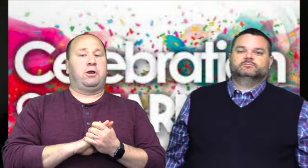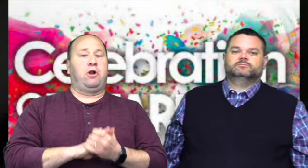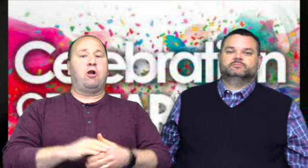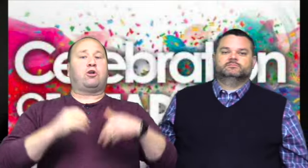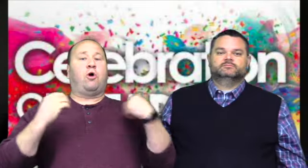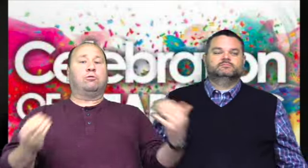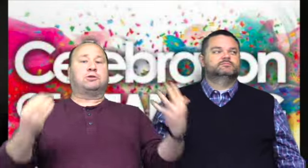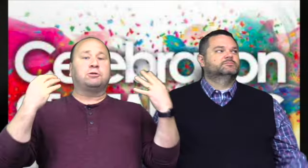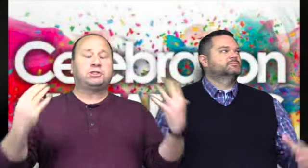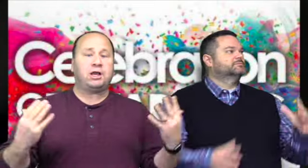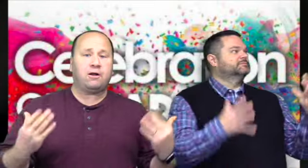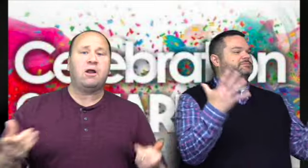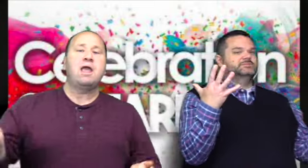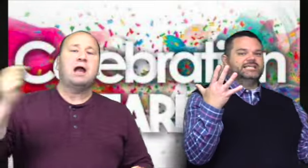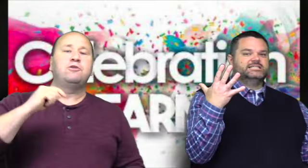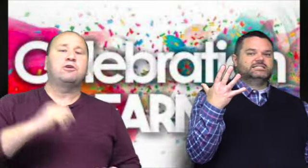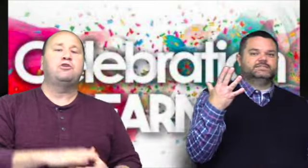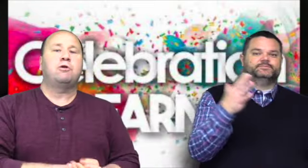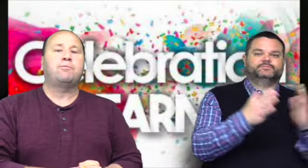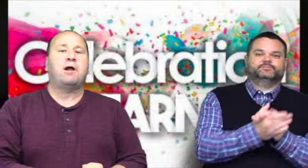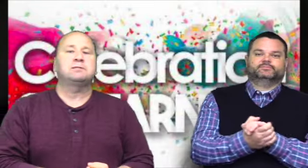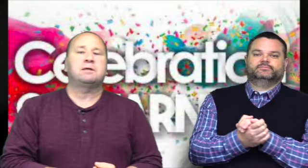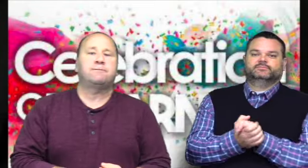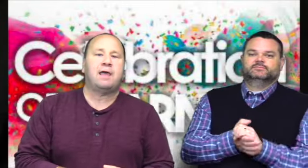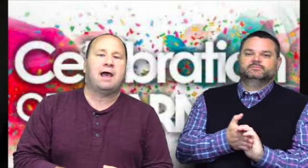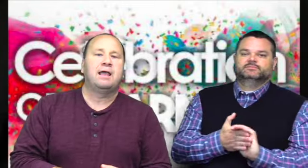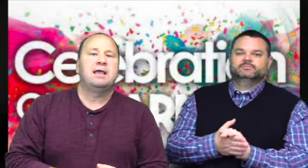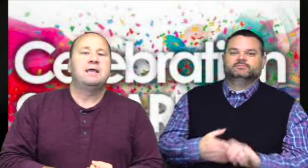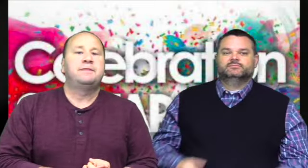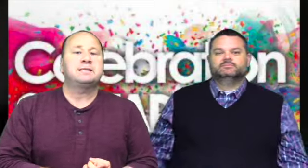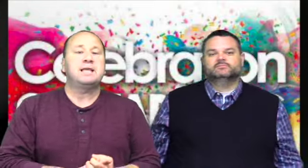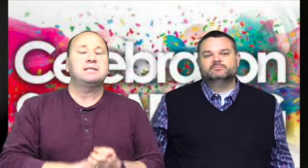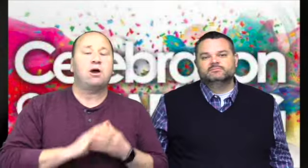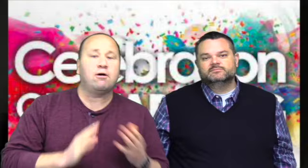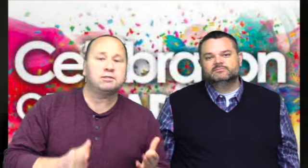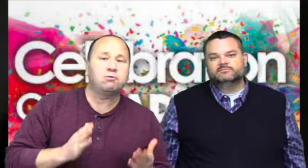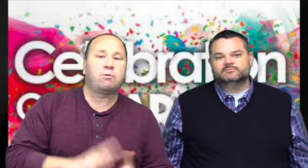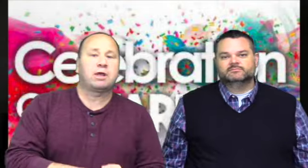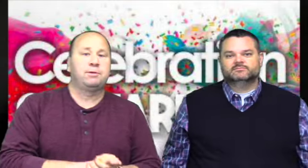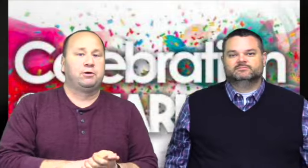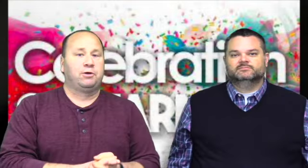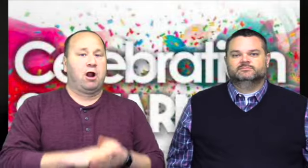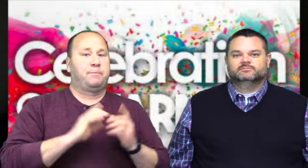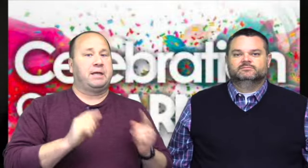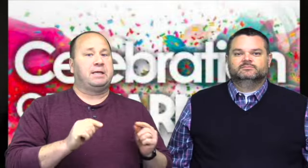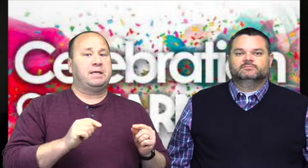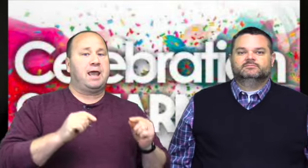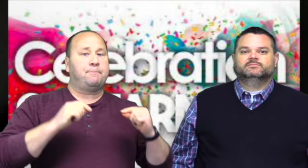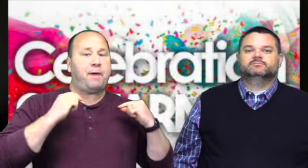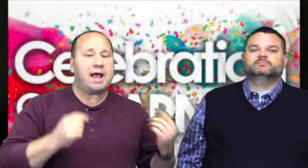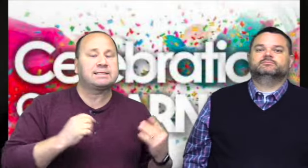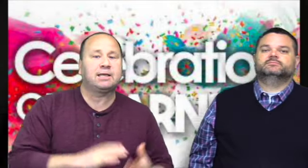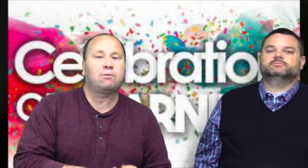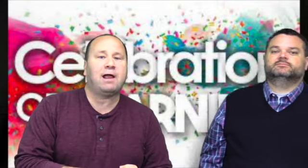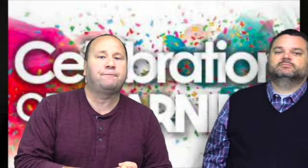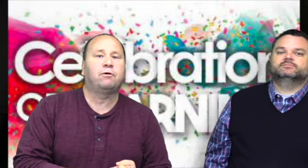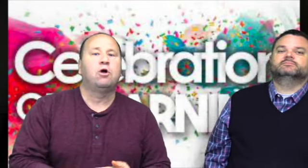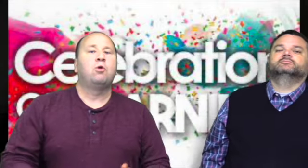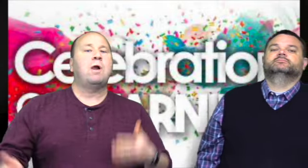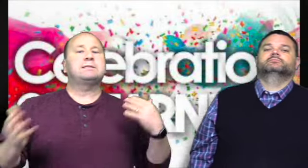our culture share and you can do a project for that. This night is also when we're gonna be doing our PTA basket raffle. We're asking